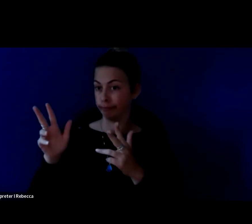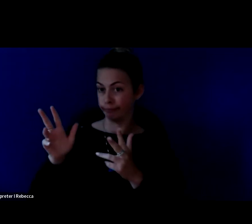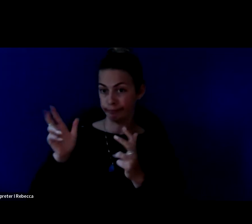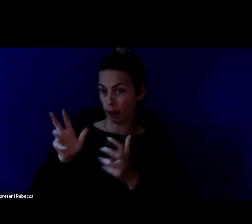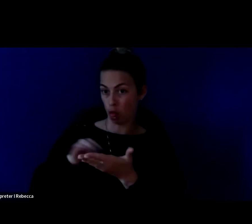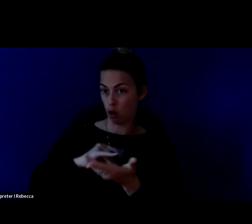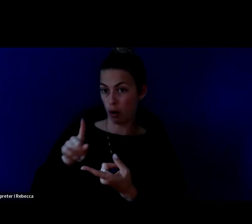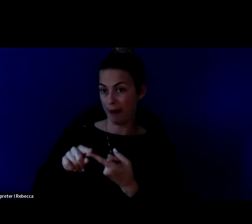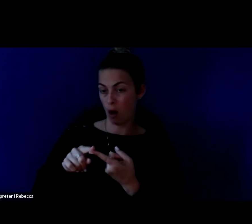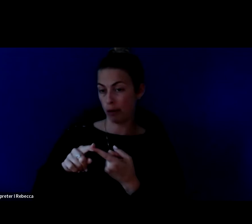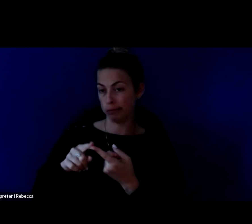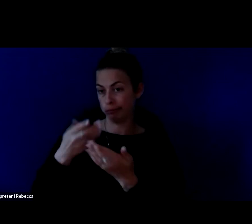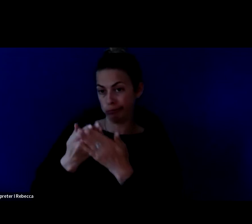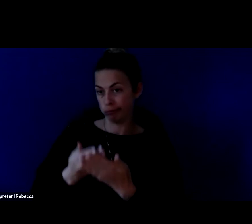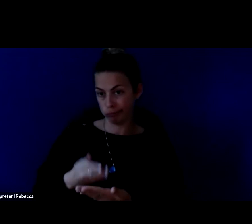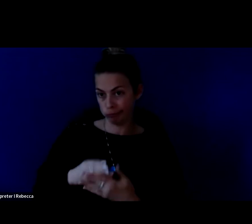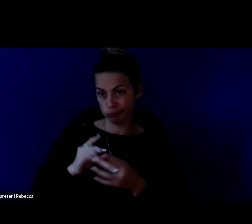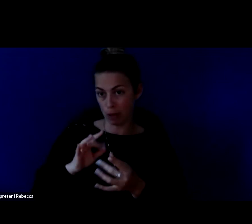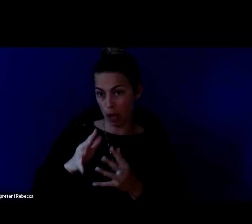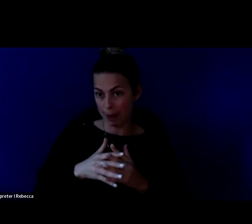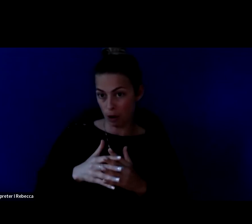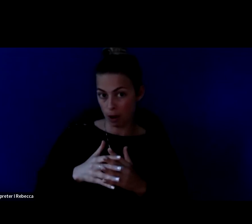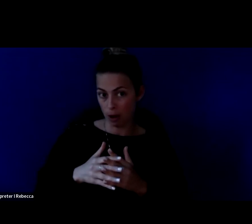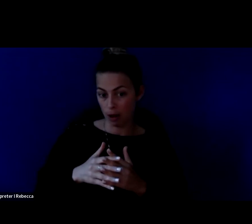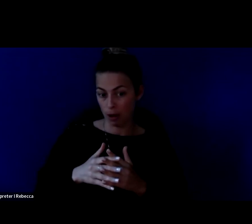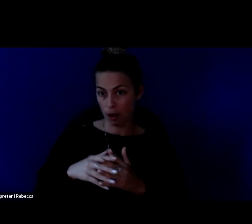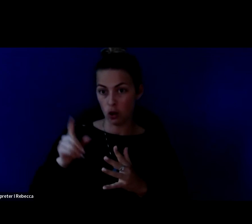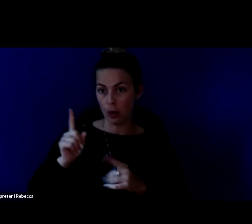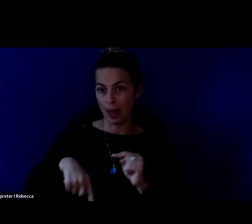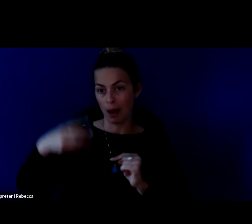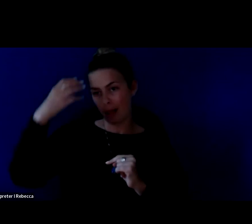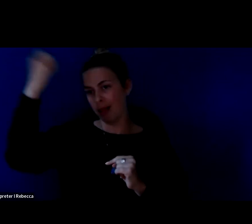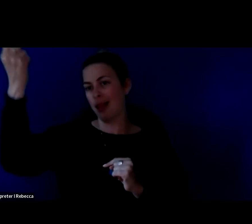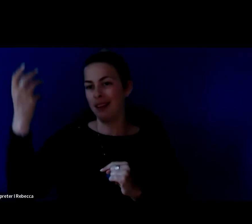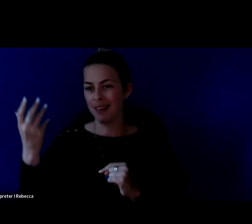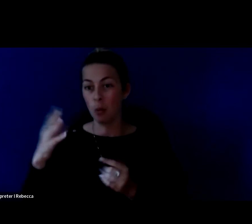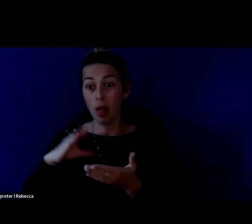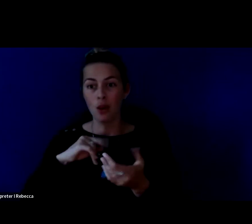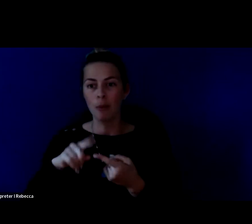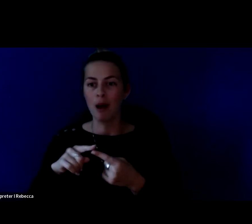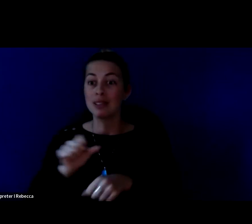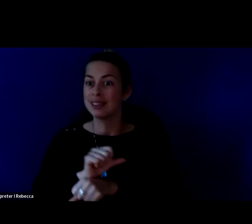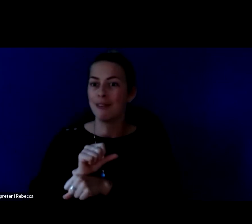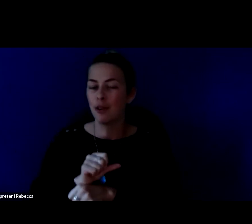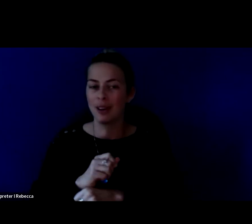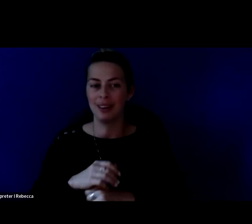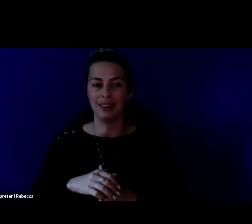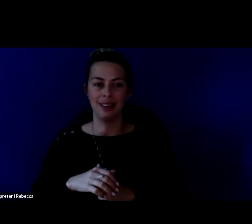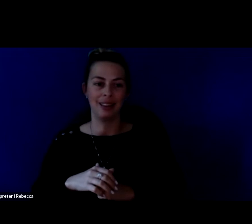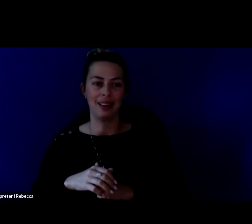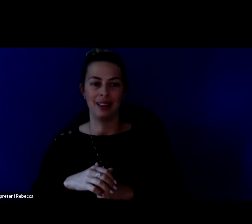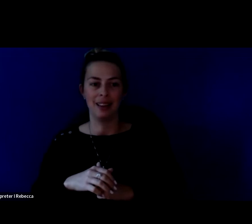you know, it's kind of hard to unring those bells. Right? When you learn about slavery, when you learn about, you know, the Chinese